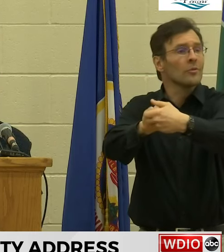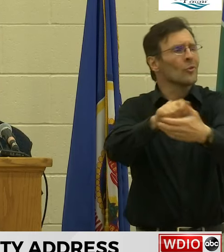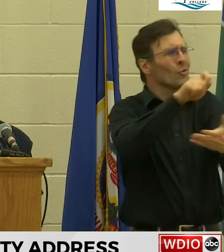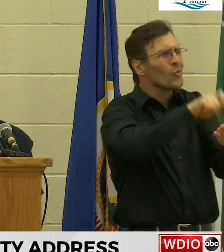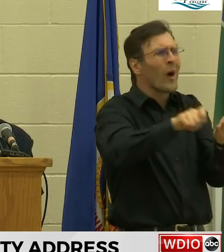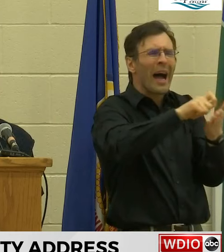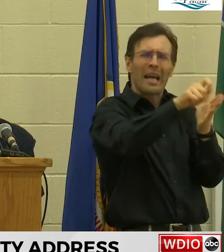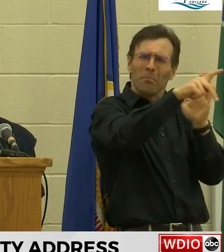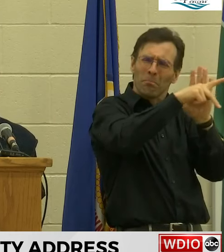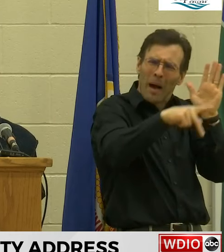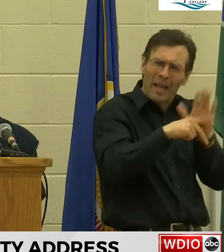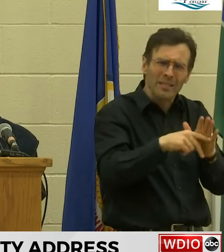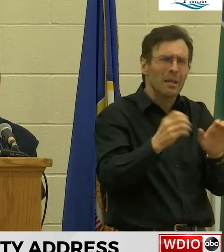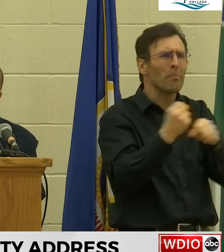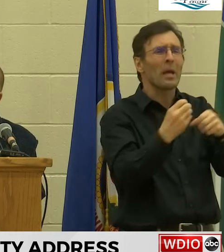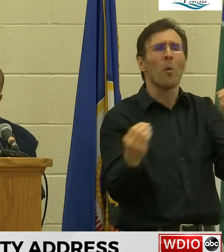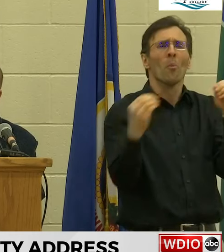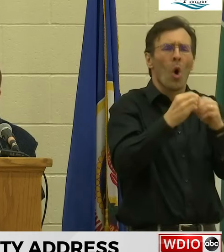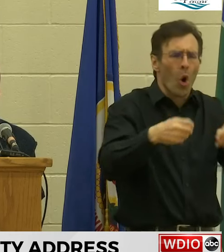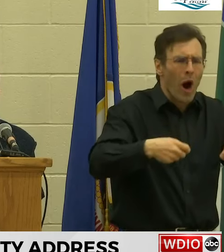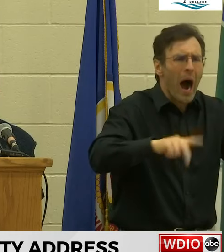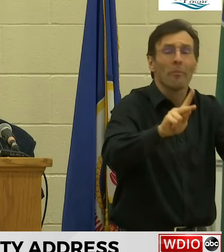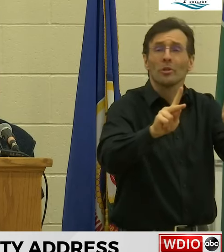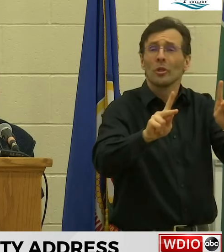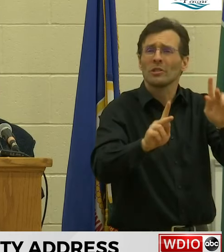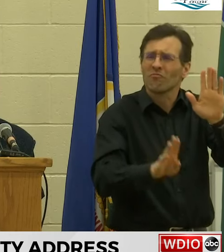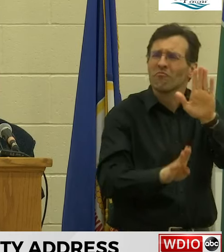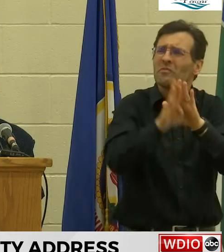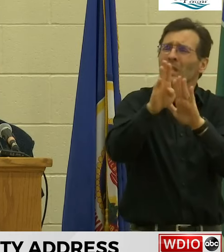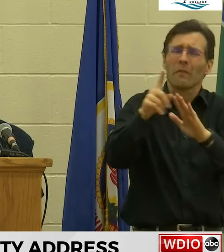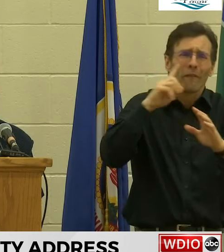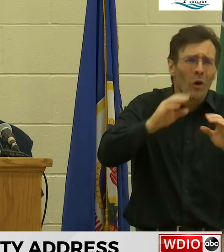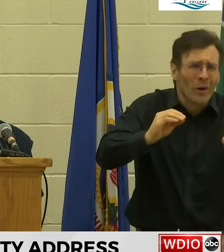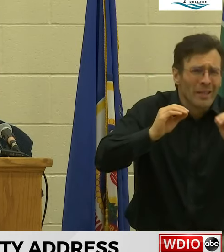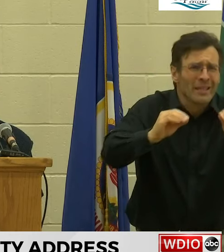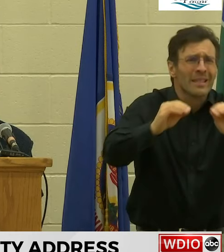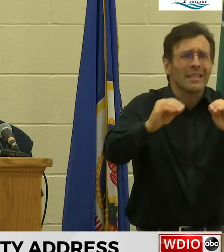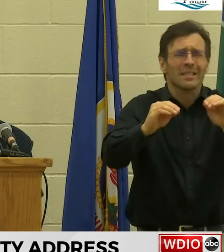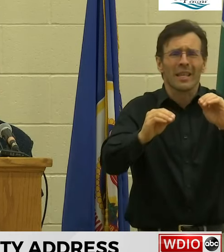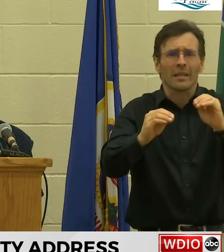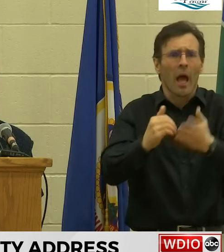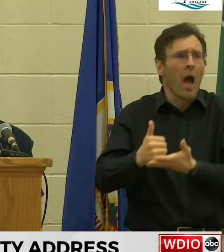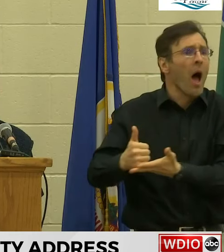opportunity, create the curriculum of understanding.